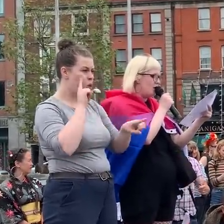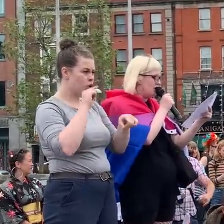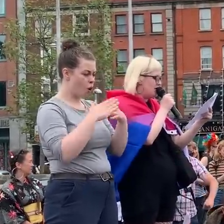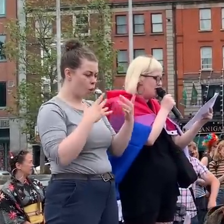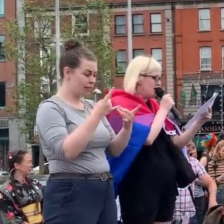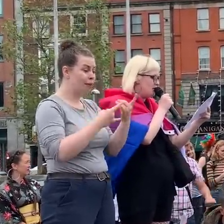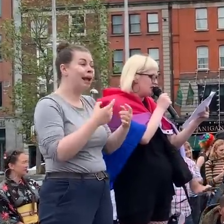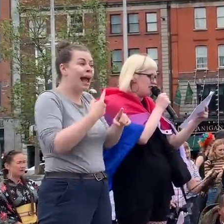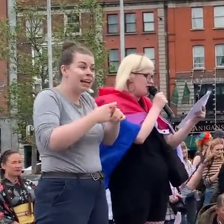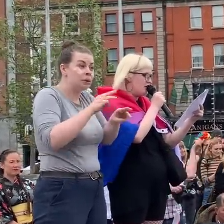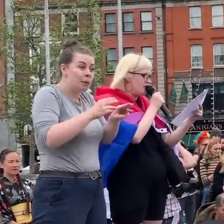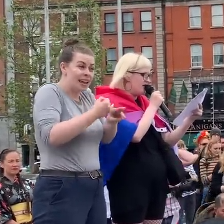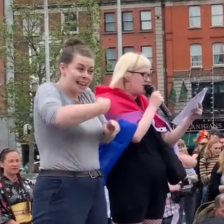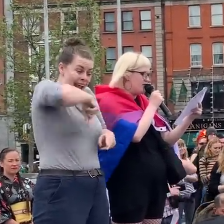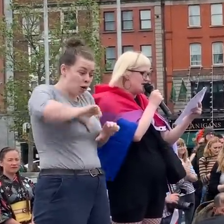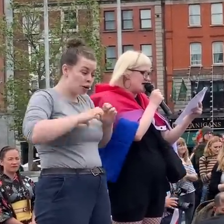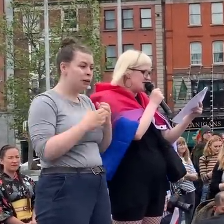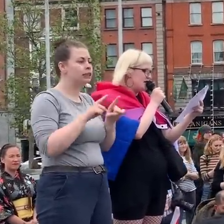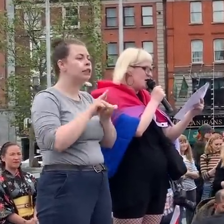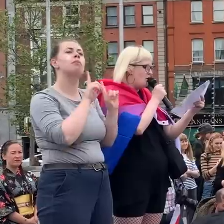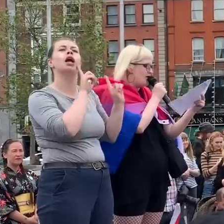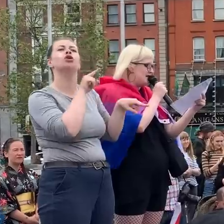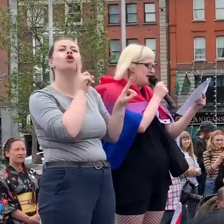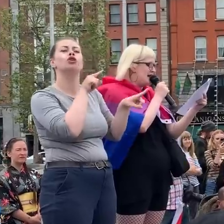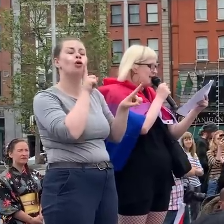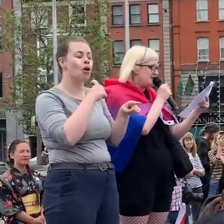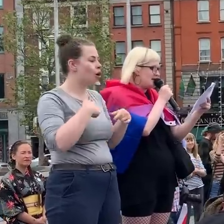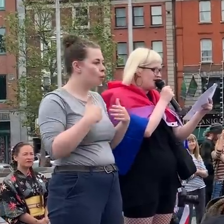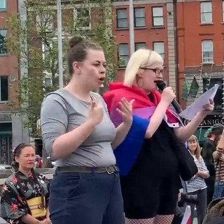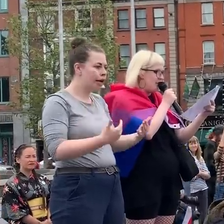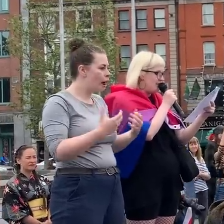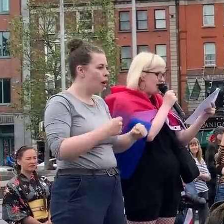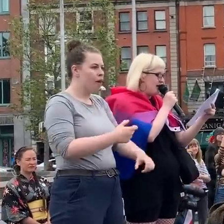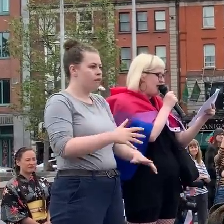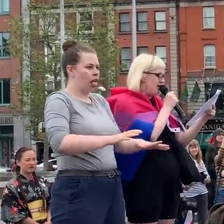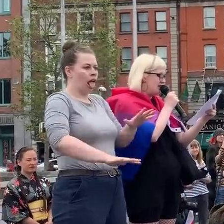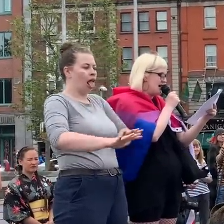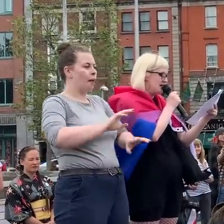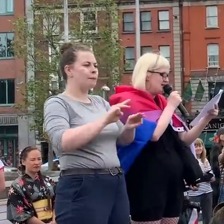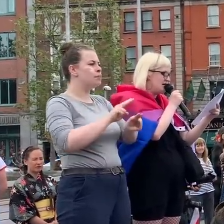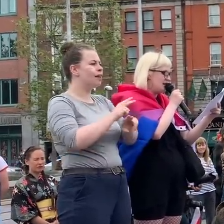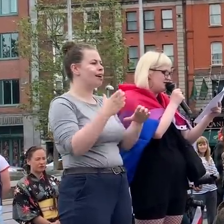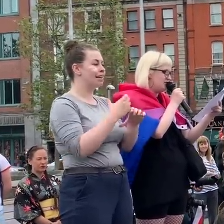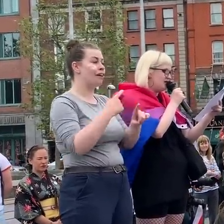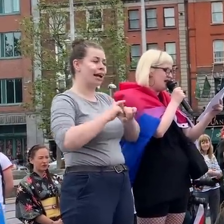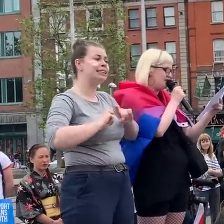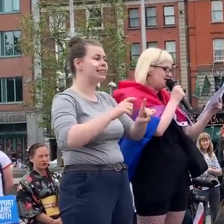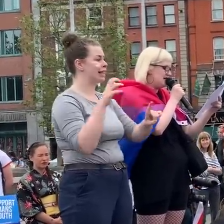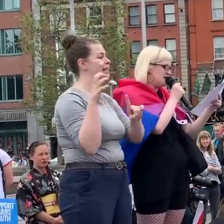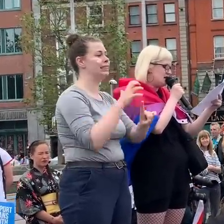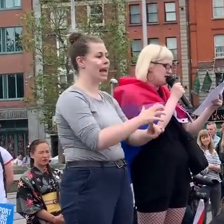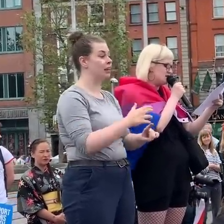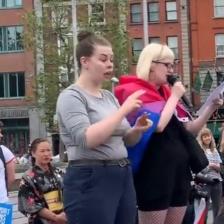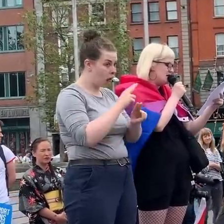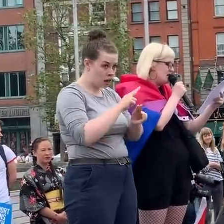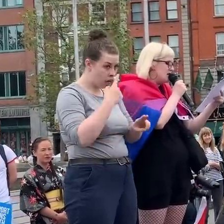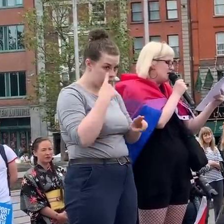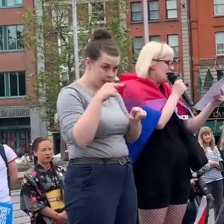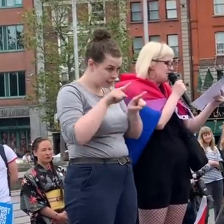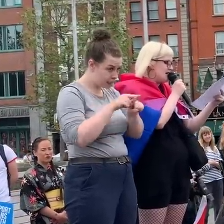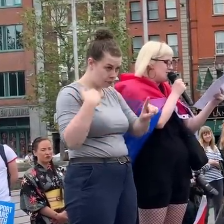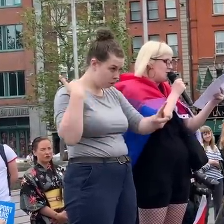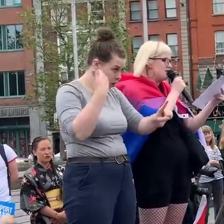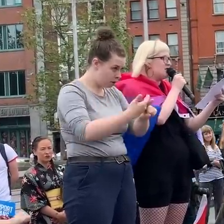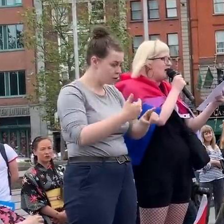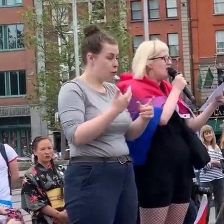within our own community who pretend that none of the above exist, we're facing an epidemic of apathy and outright attacks, the likes of which we haven't seen in years. So